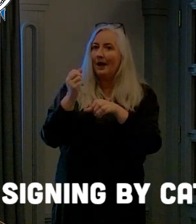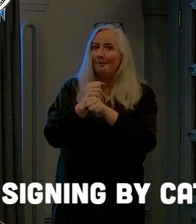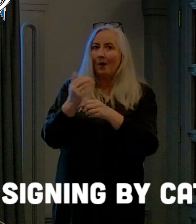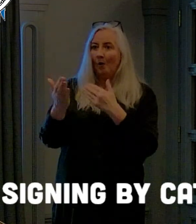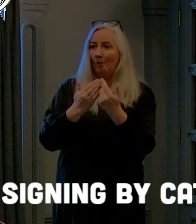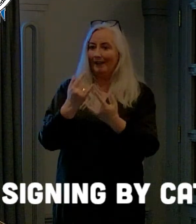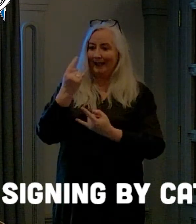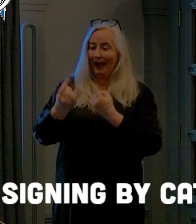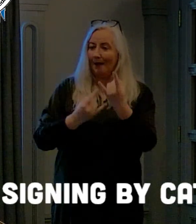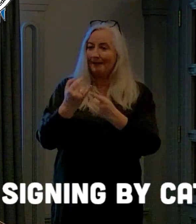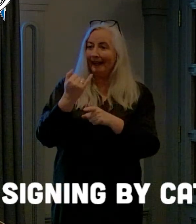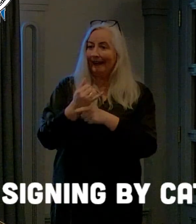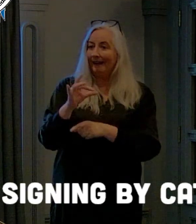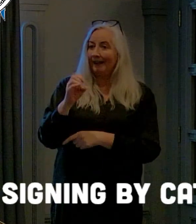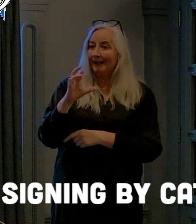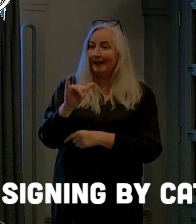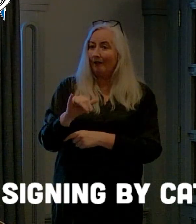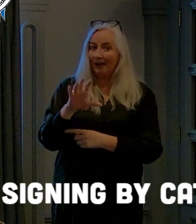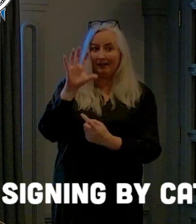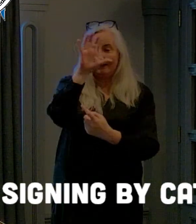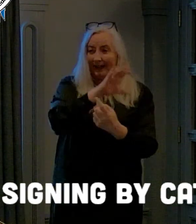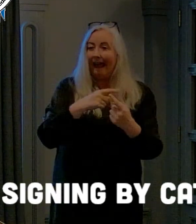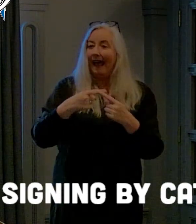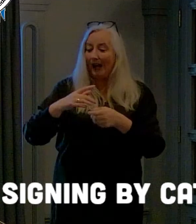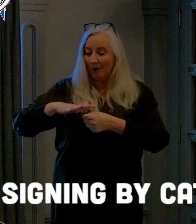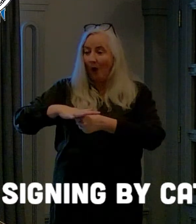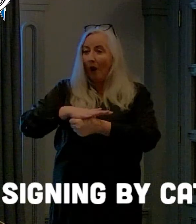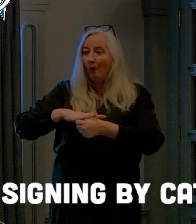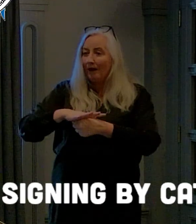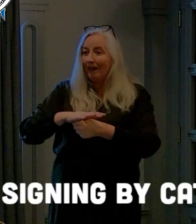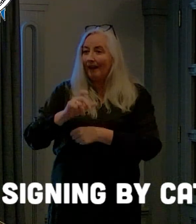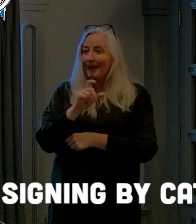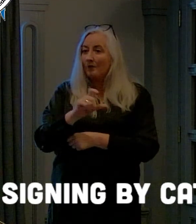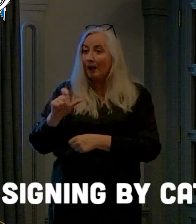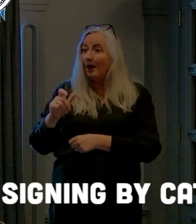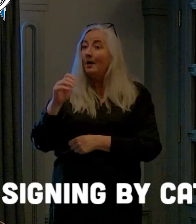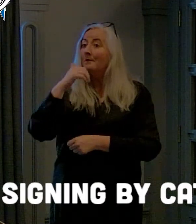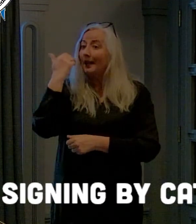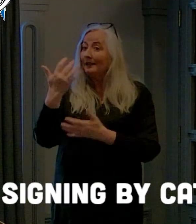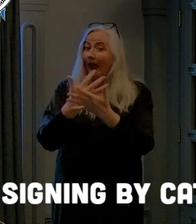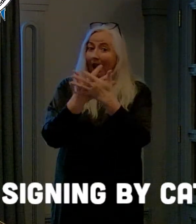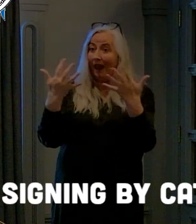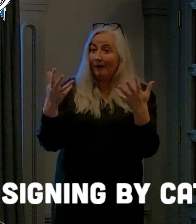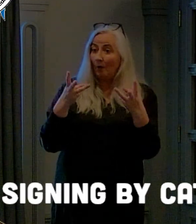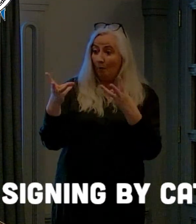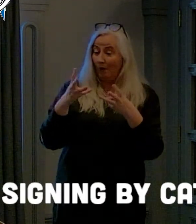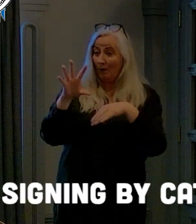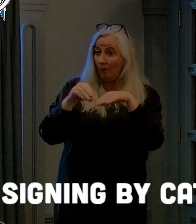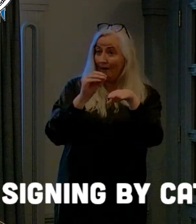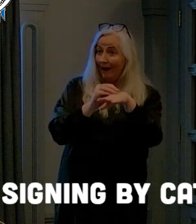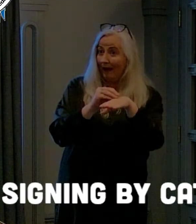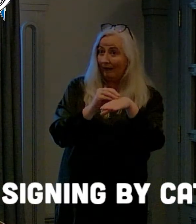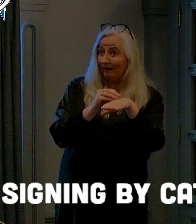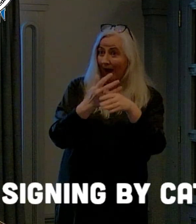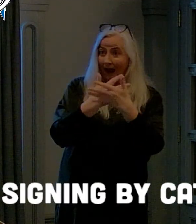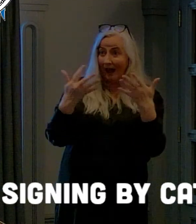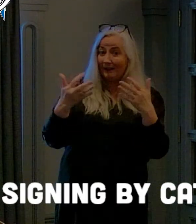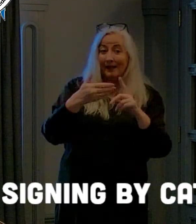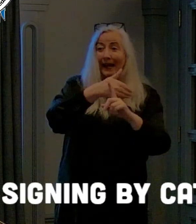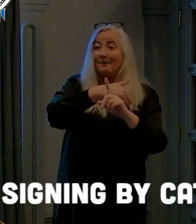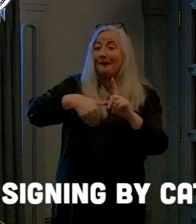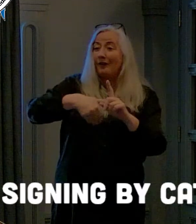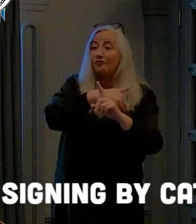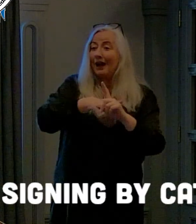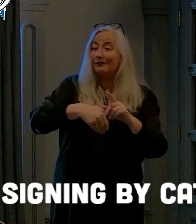happens in the local council, because there's actually so much work going on in the